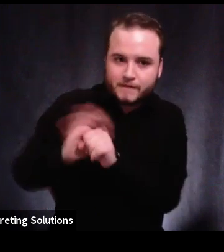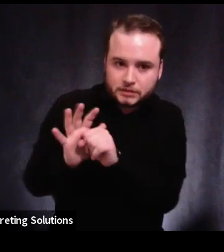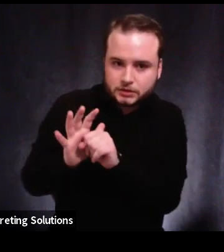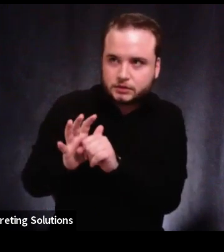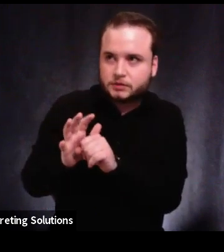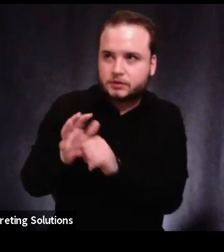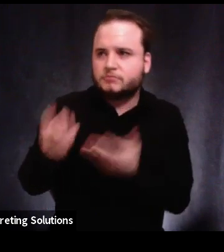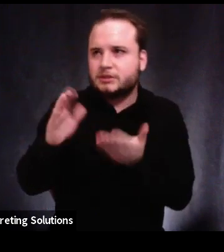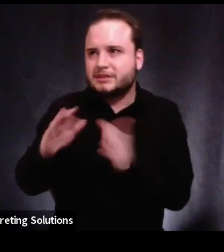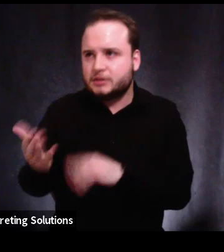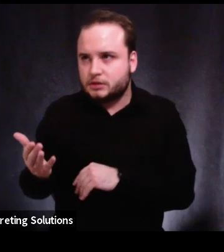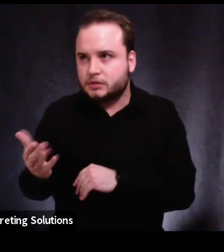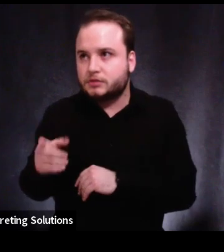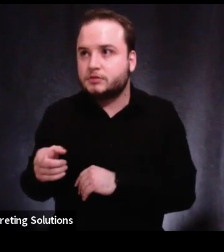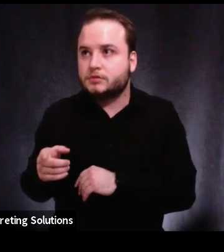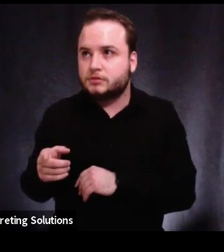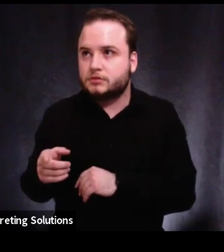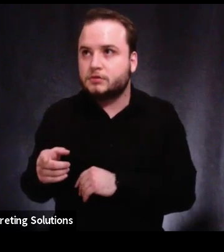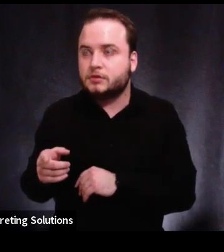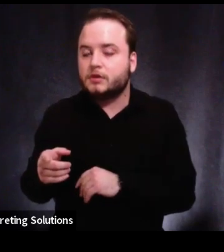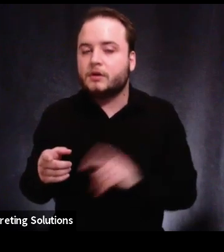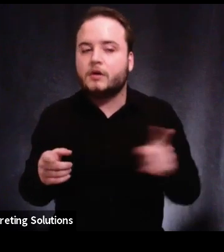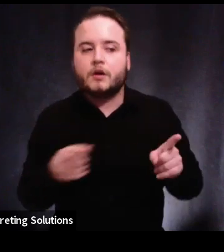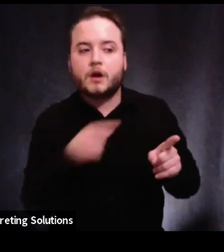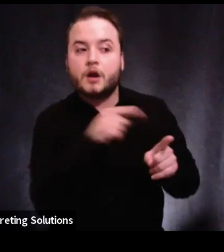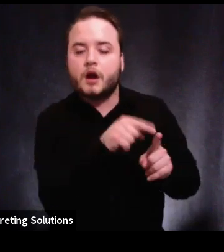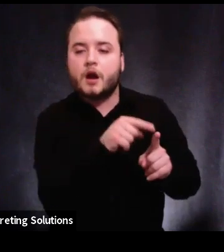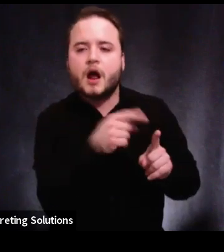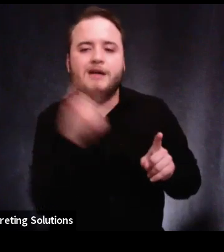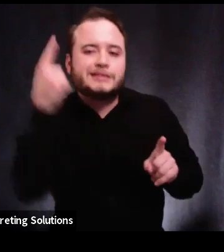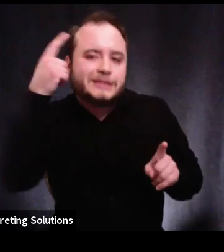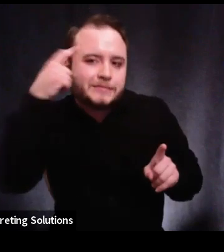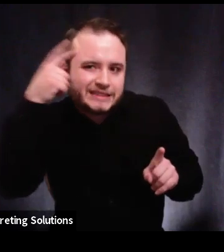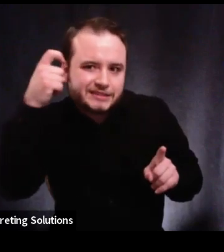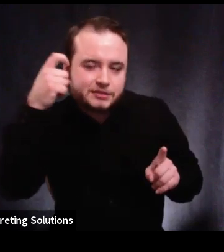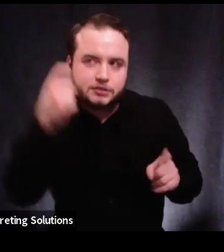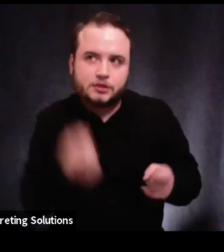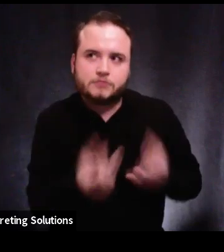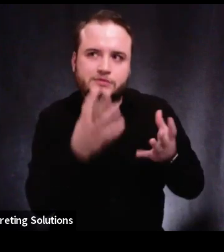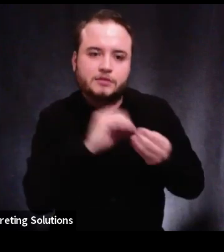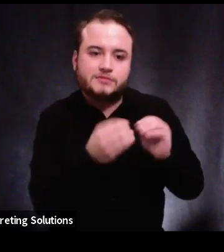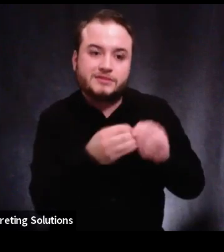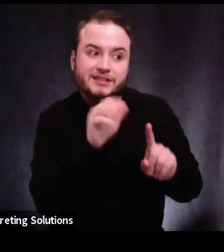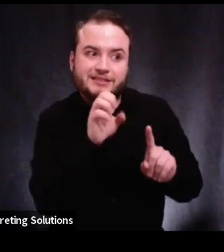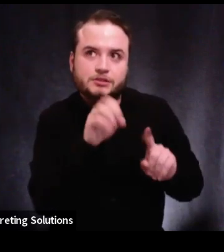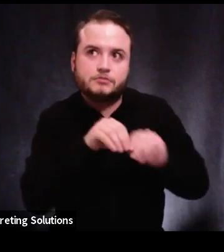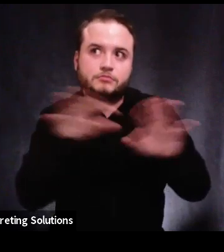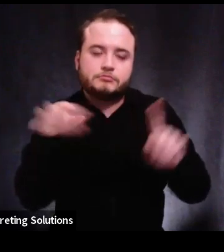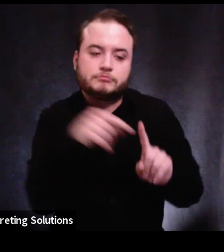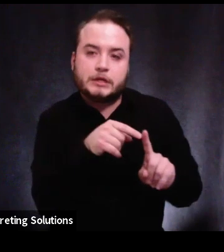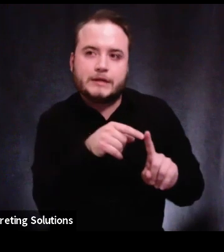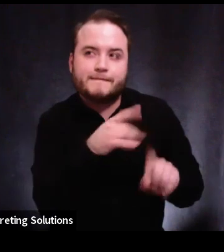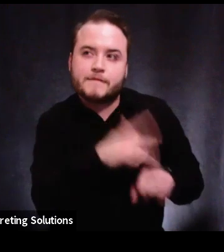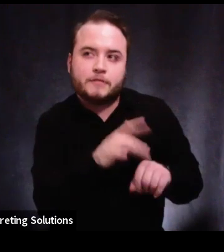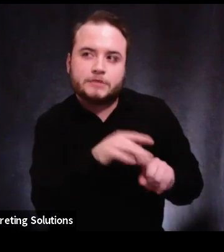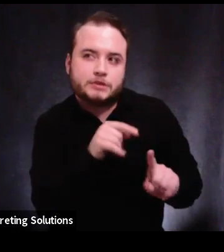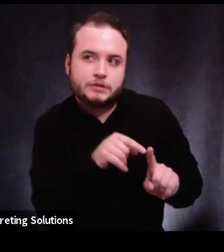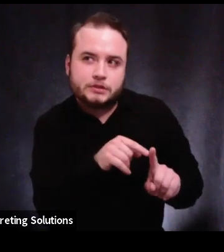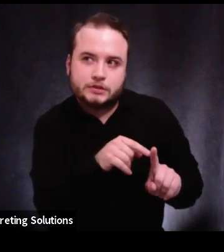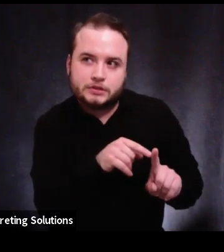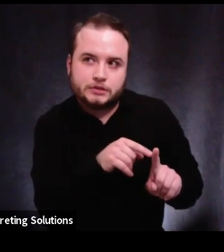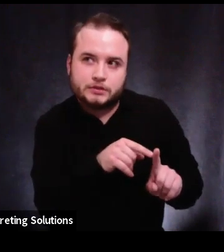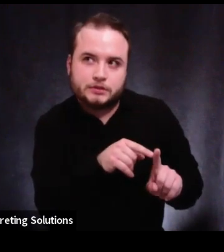been confirmed because testing has not been available. So I'm just wondering, to what extent is that factored into the model, if at all,